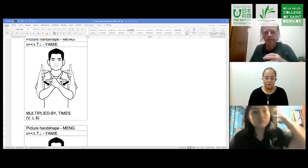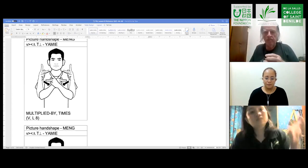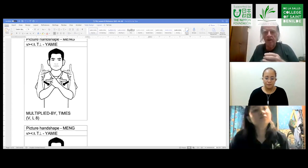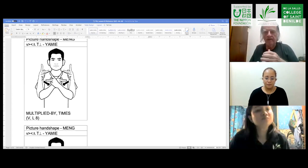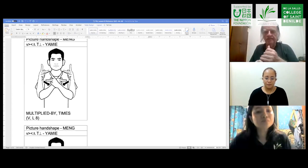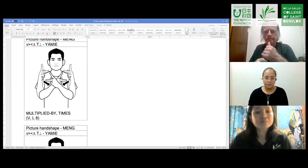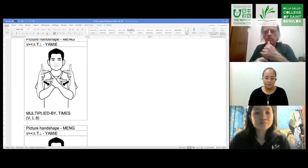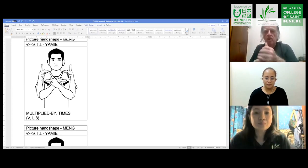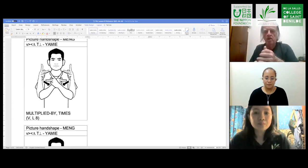Right.